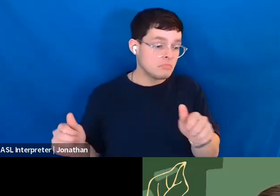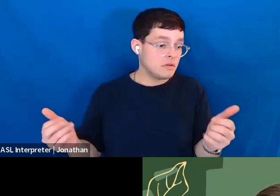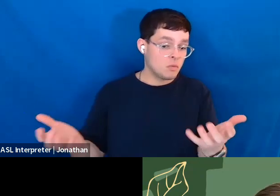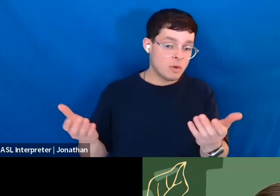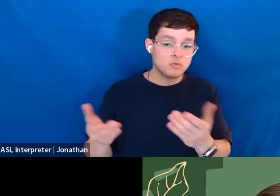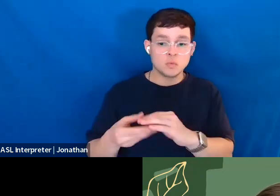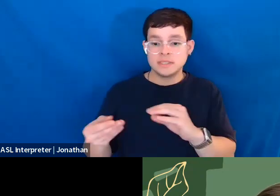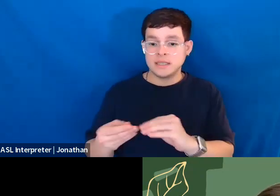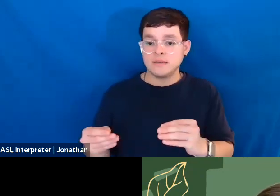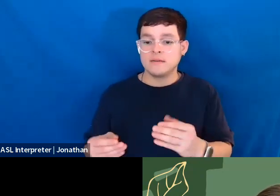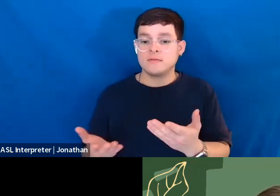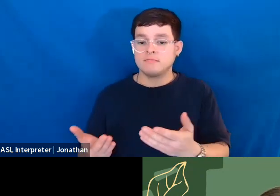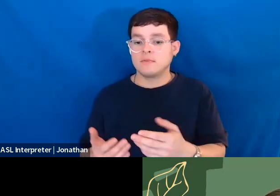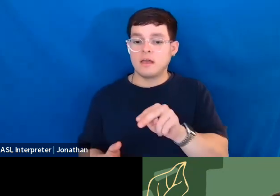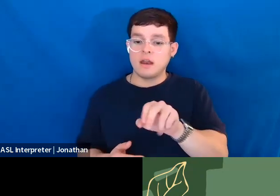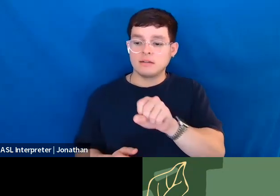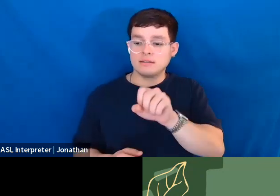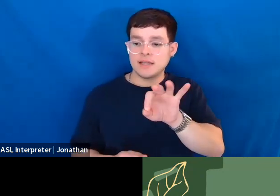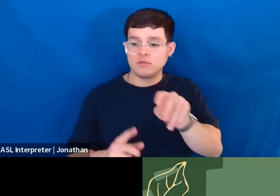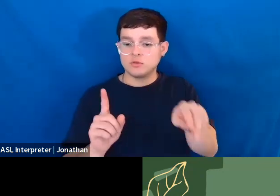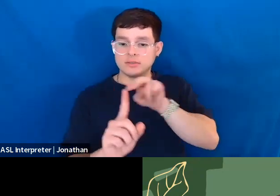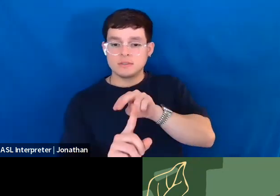say from the NSF perspective.